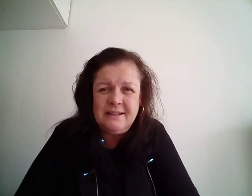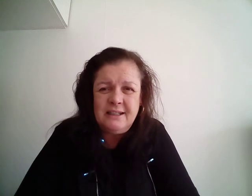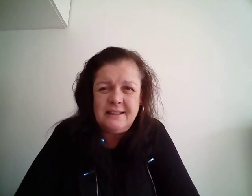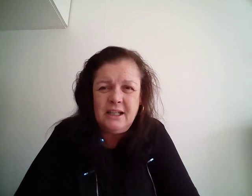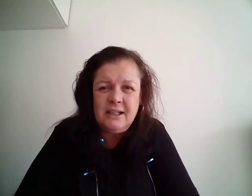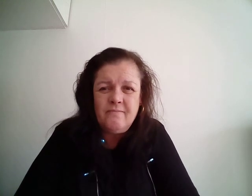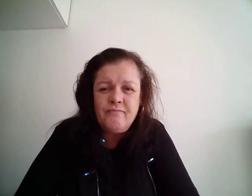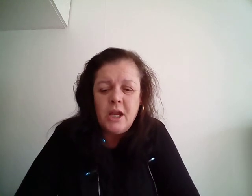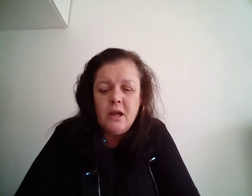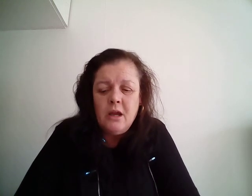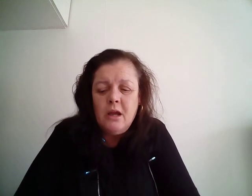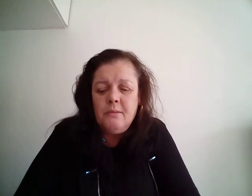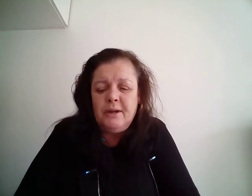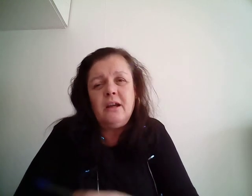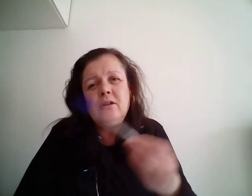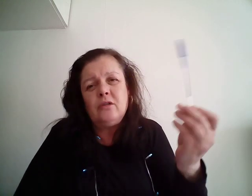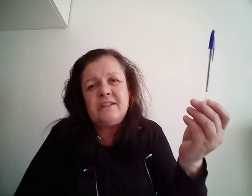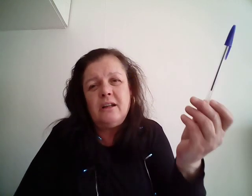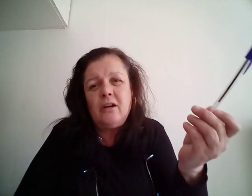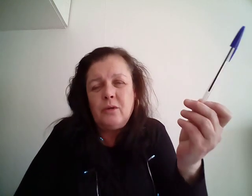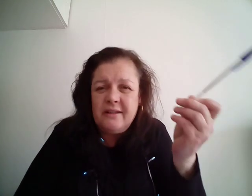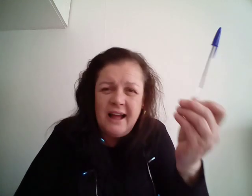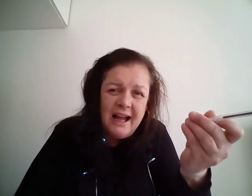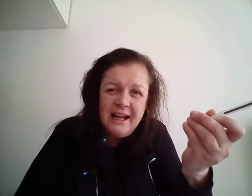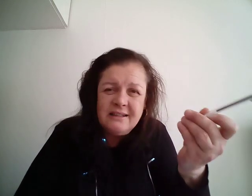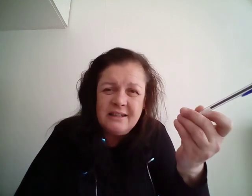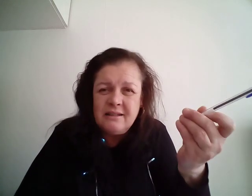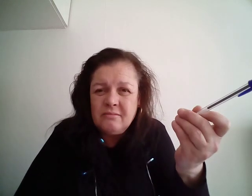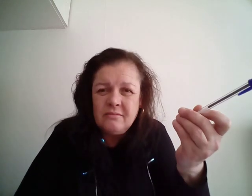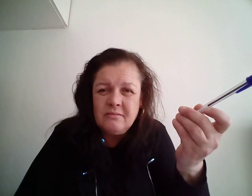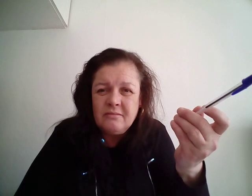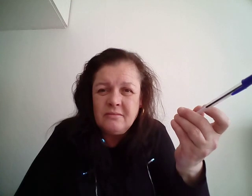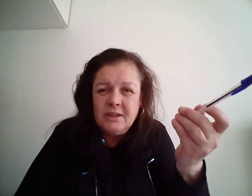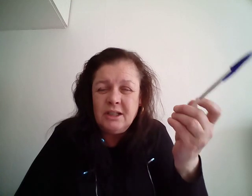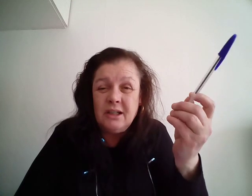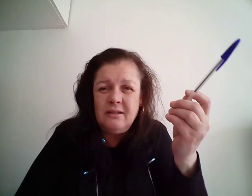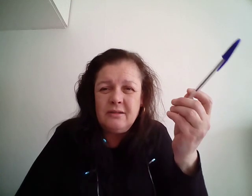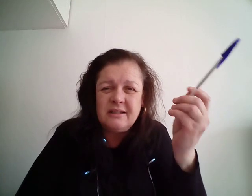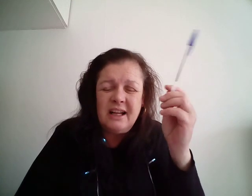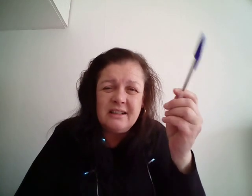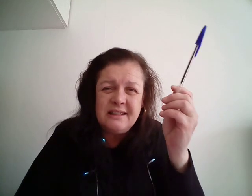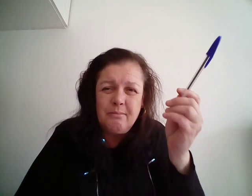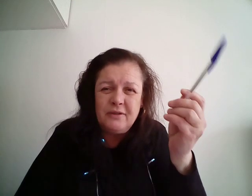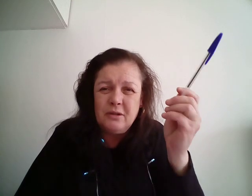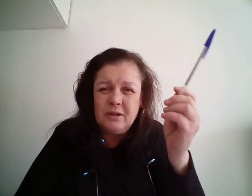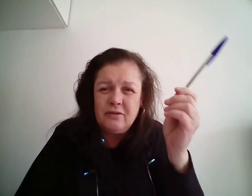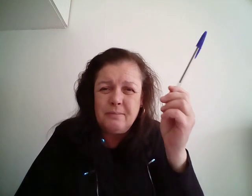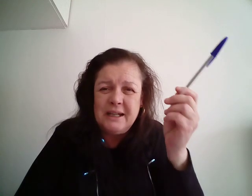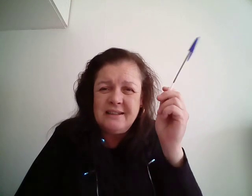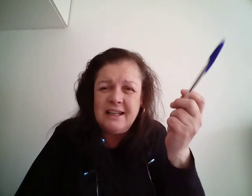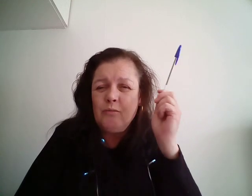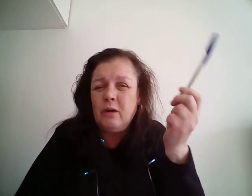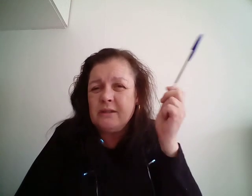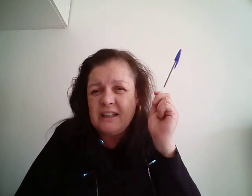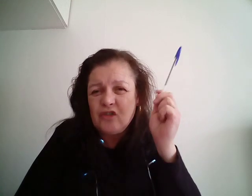do you say? But, of course, along with that, you know, because like I said before, I'm going to repeat again, what was